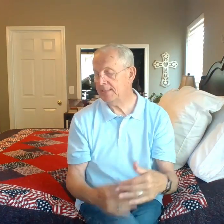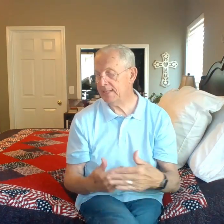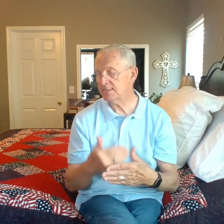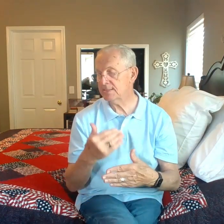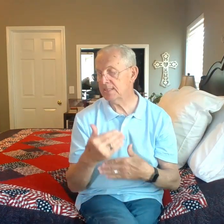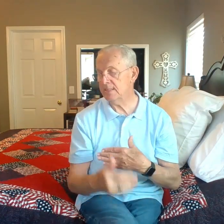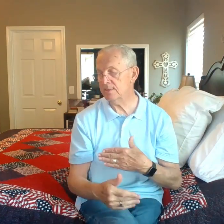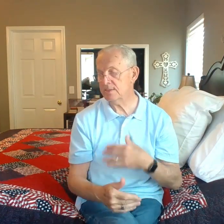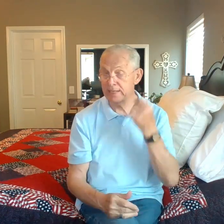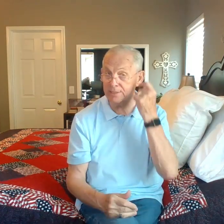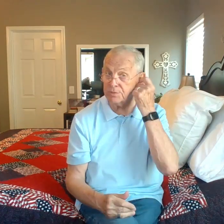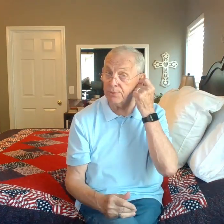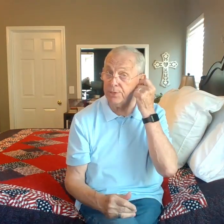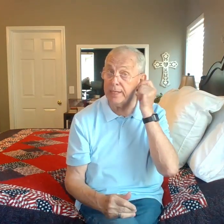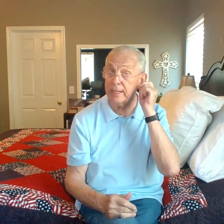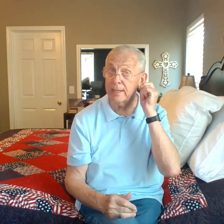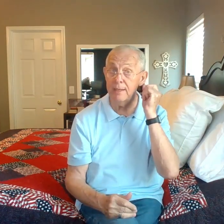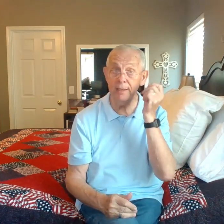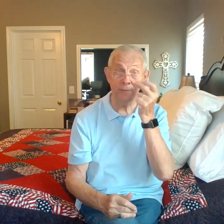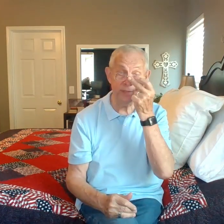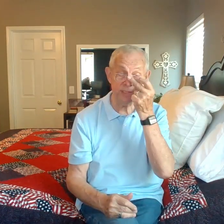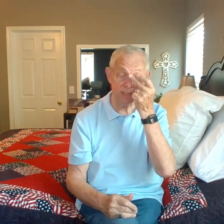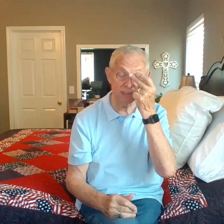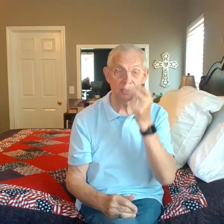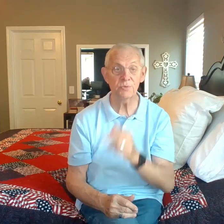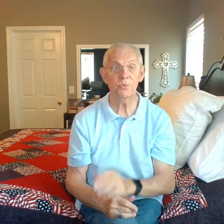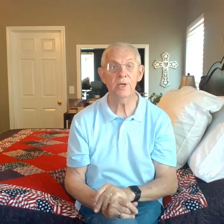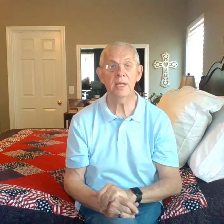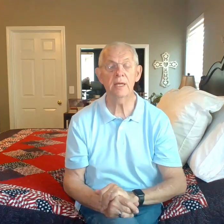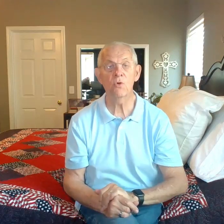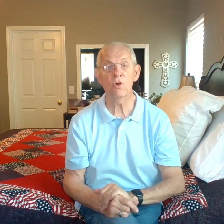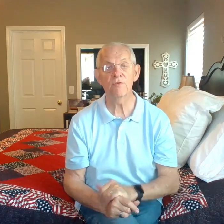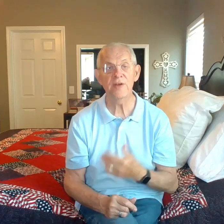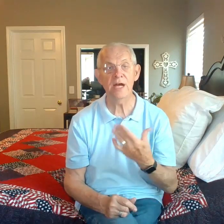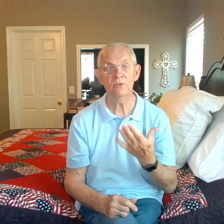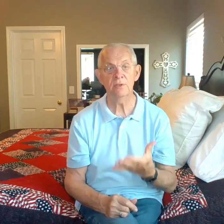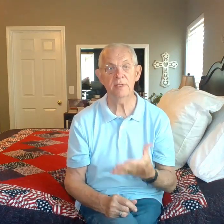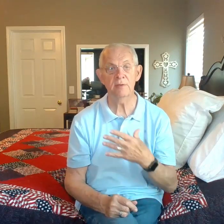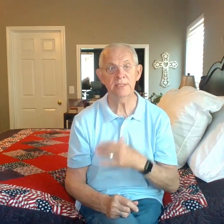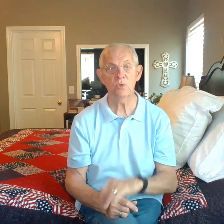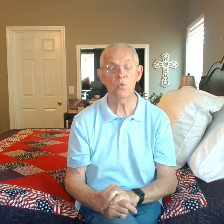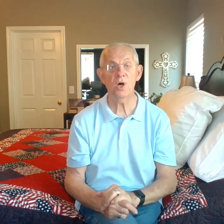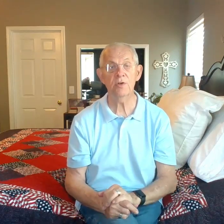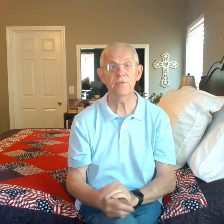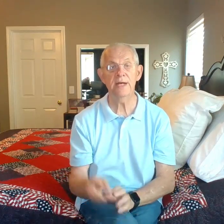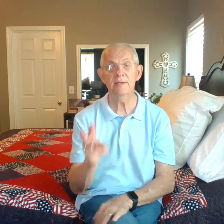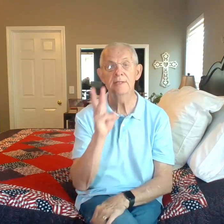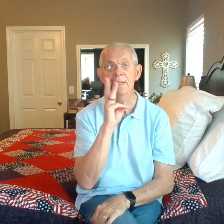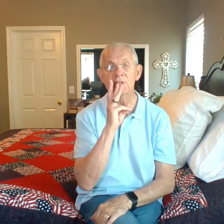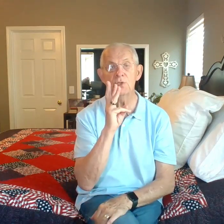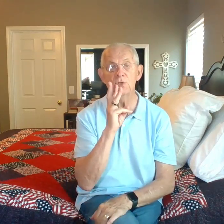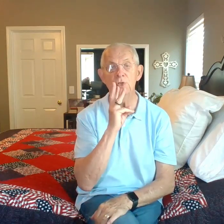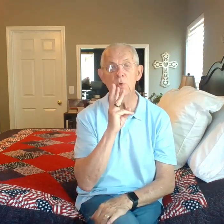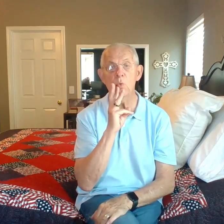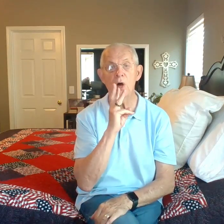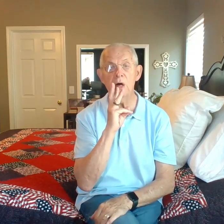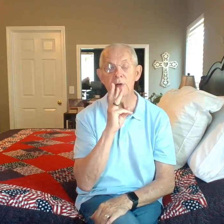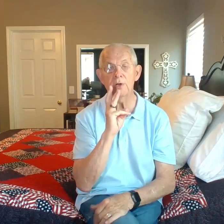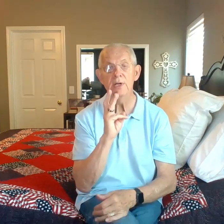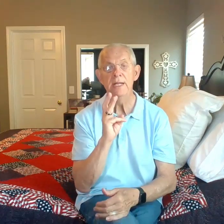Next is a spring, and this is the spring or a fountain that's a water fountain. So you do water,